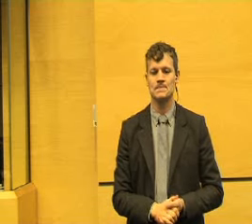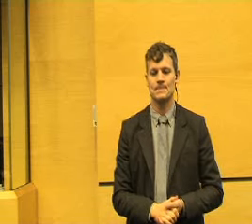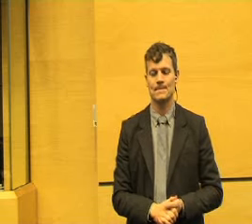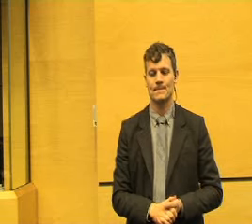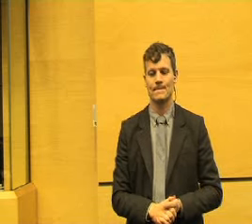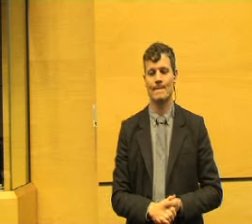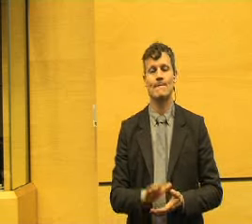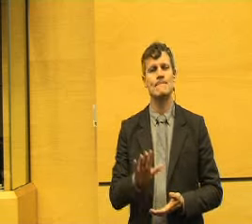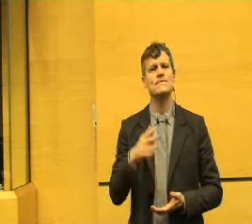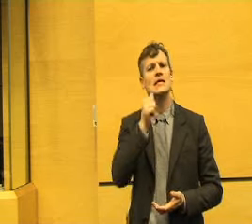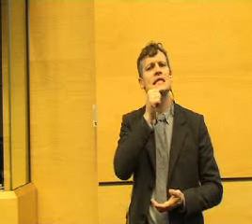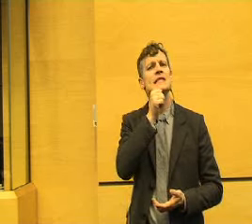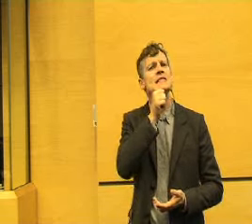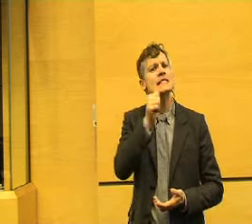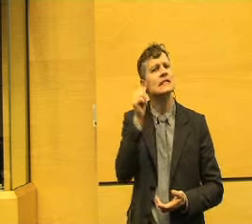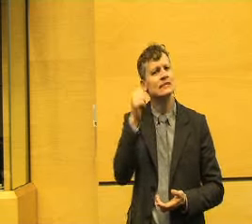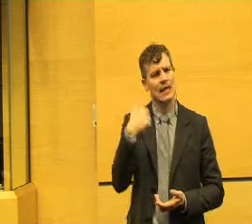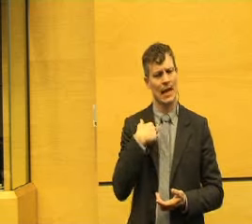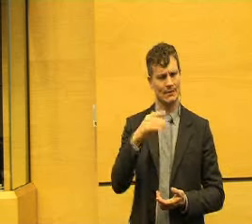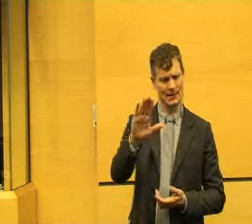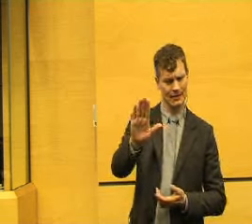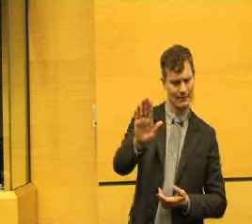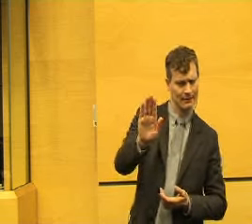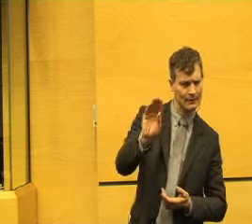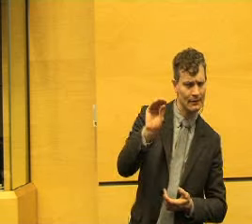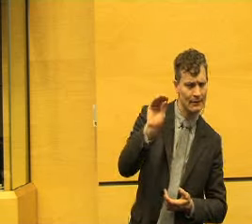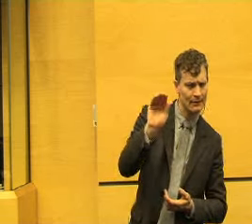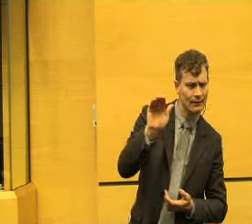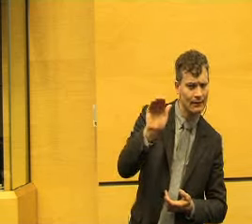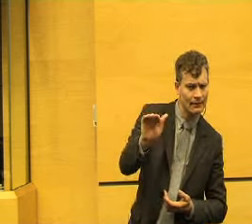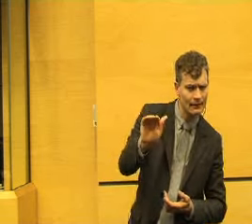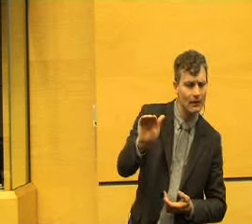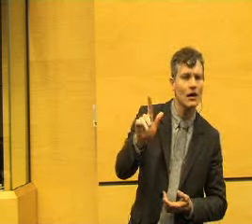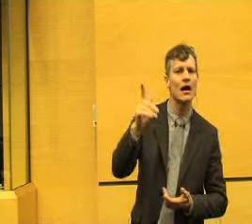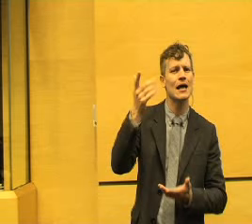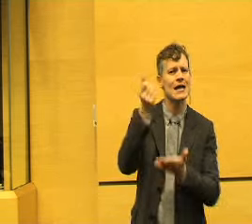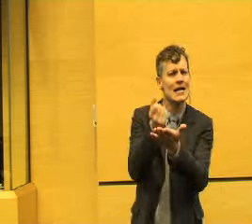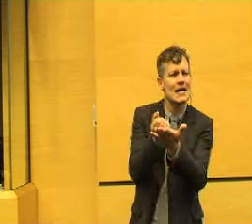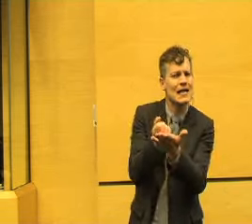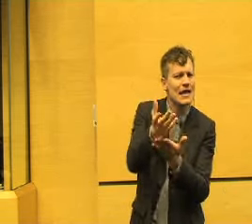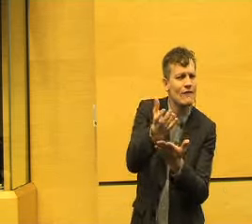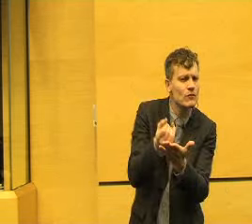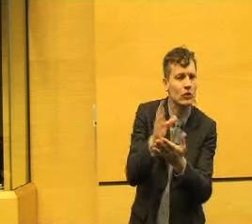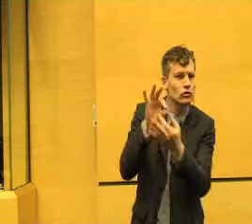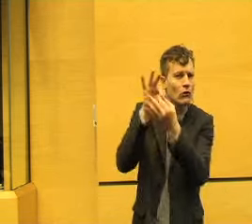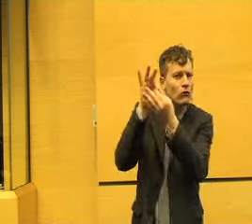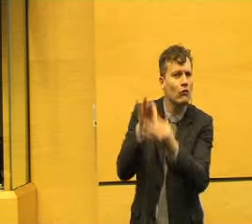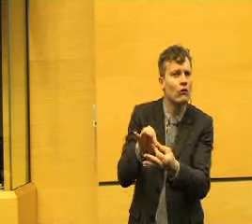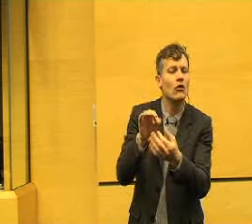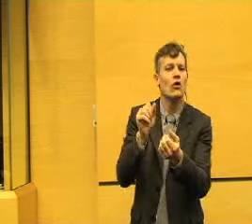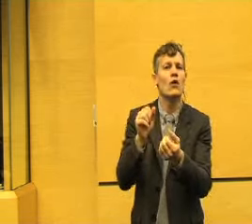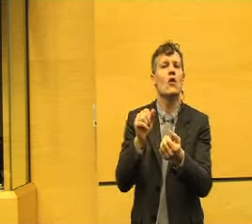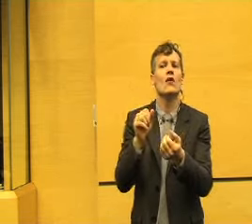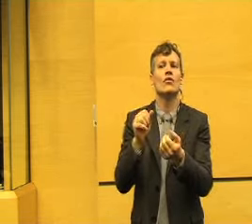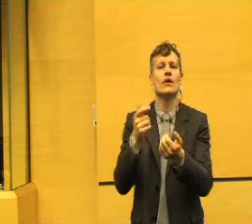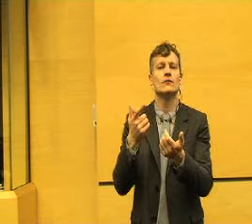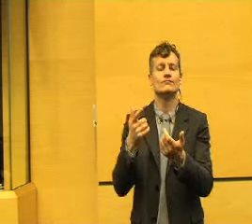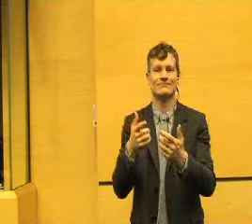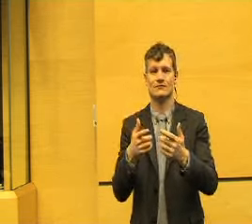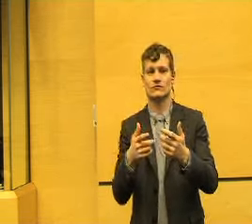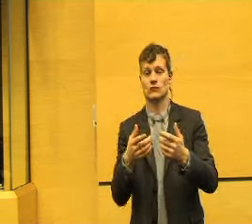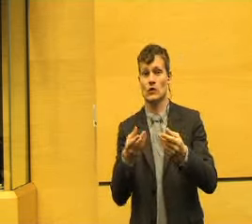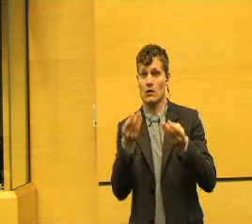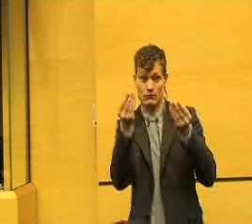information yesterday concerning exploitation, in particular the